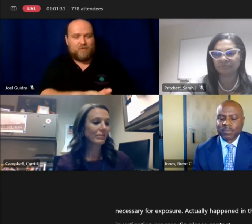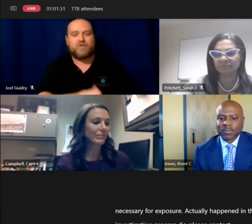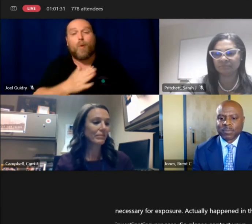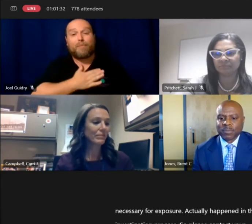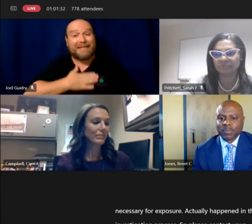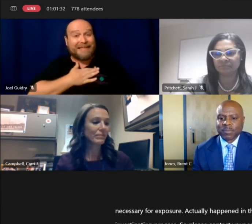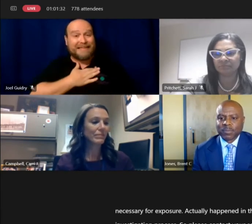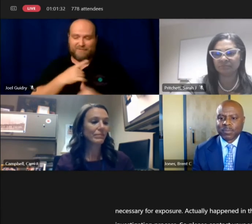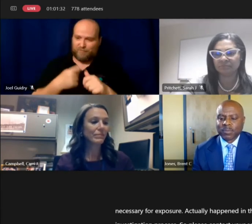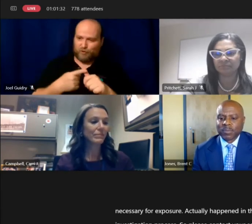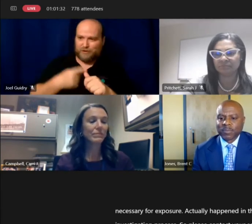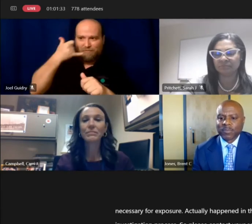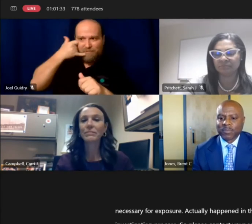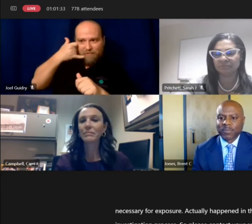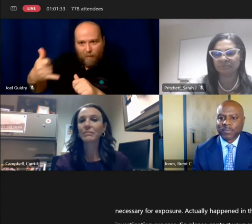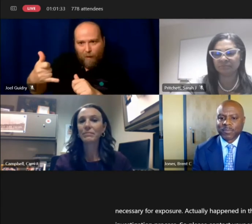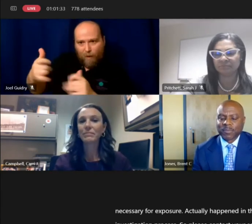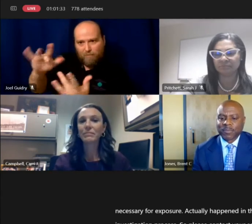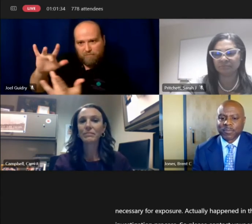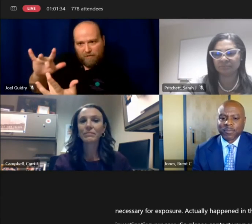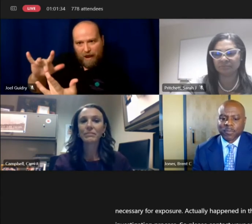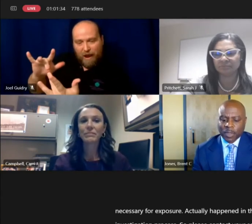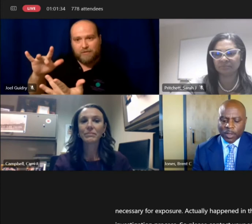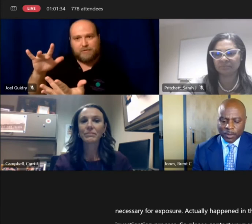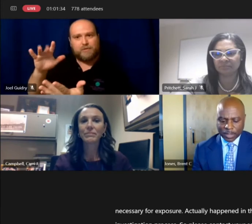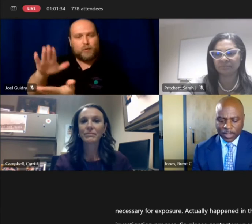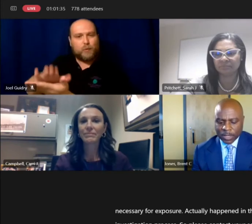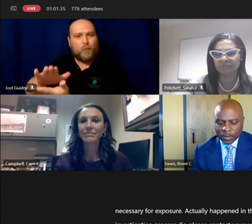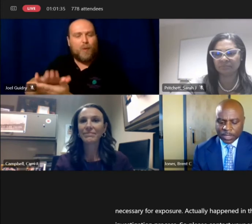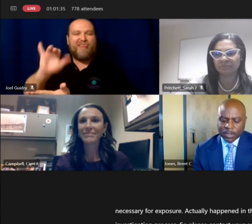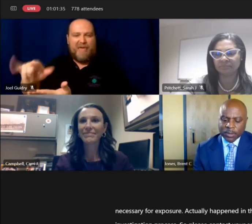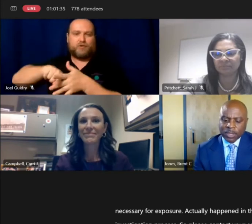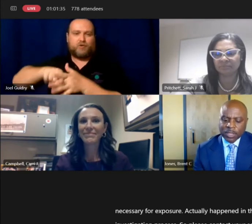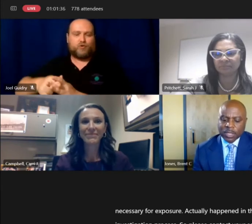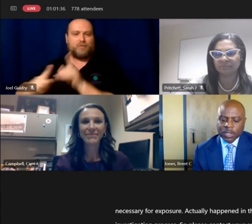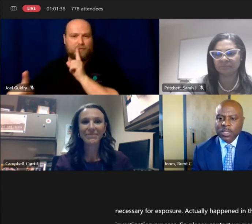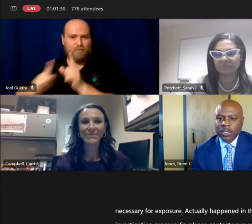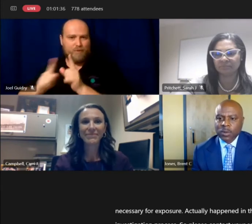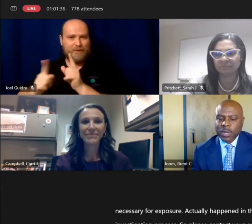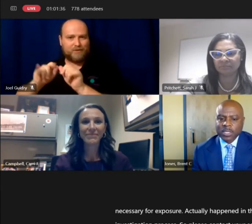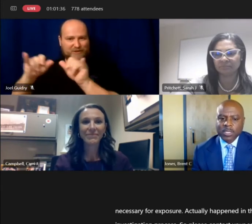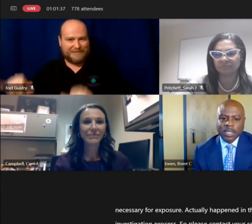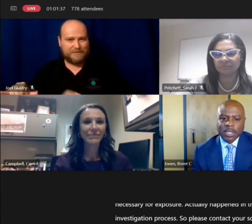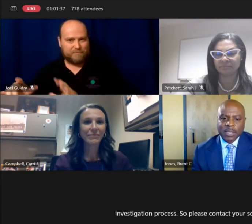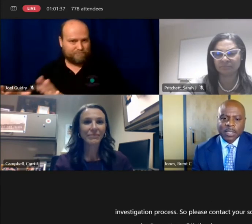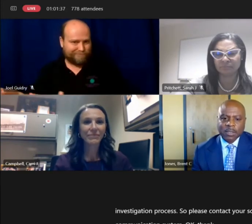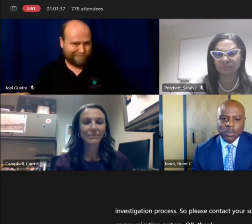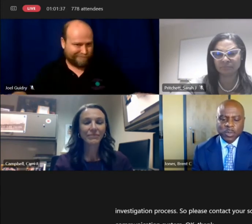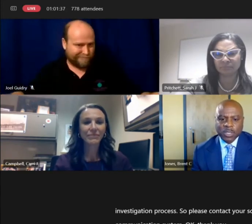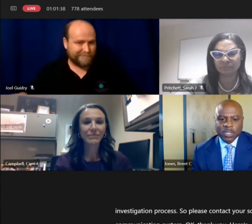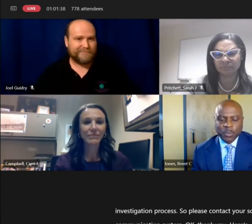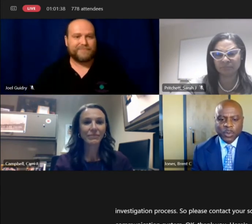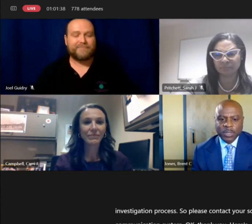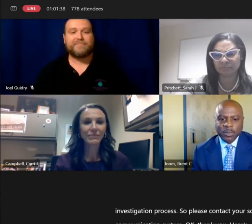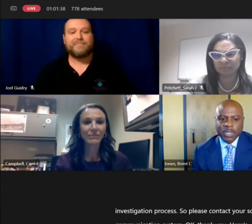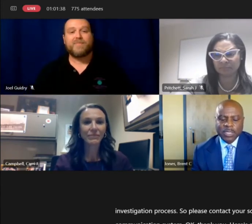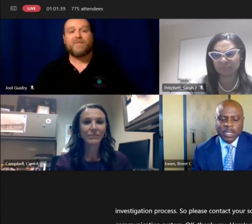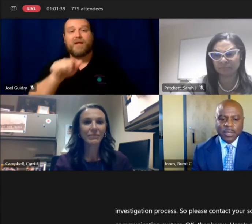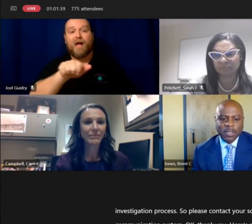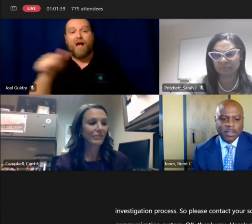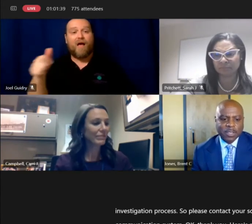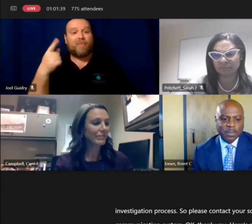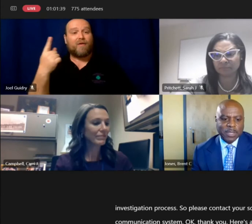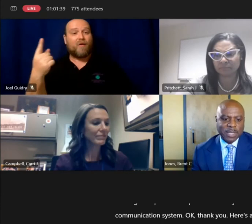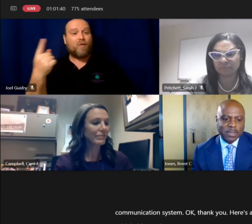initiate that communication system. Okay, thank you. Here's another question, and I think this one is important because I